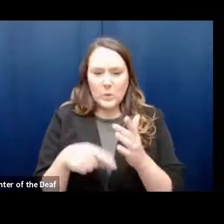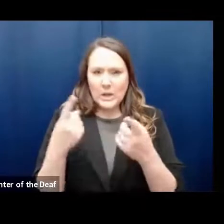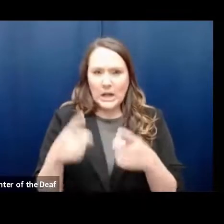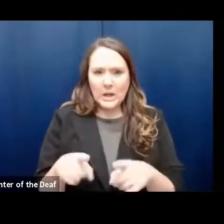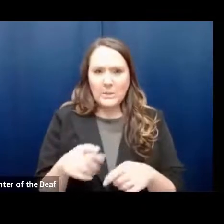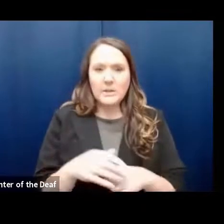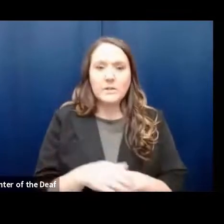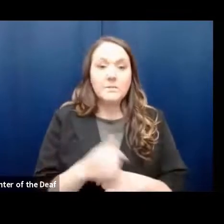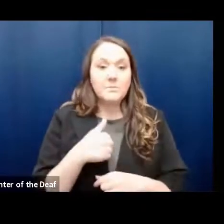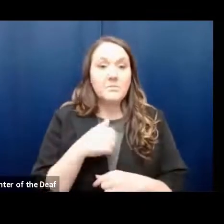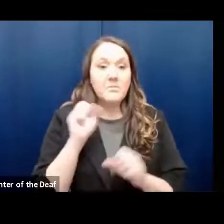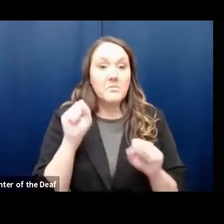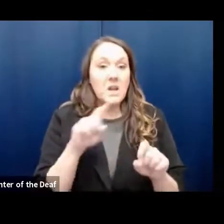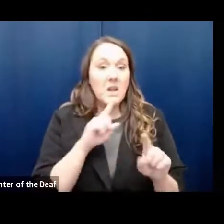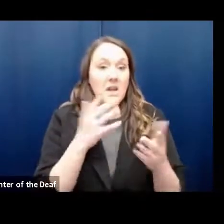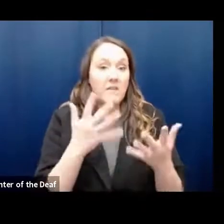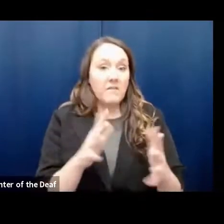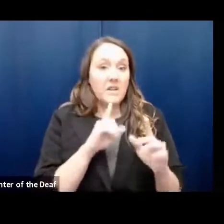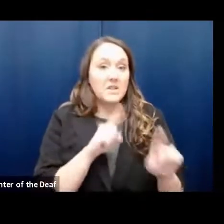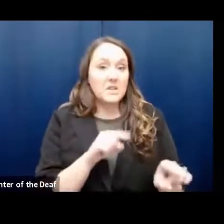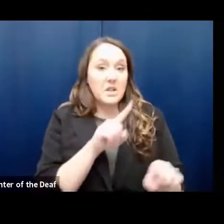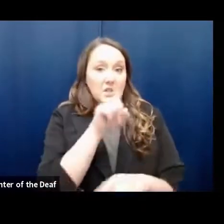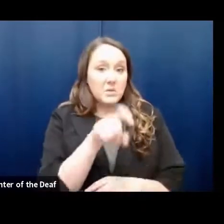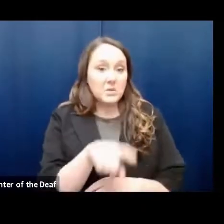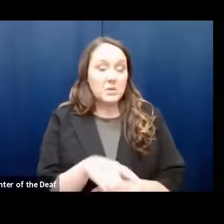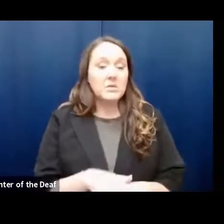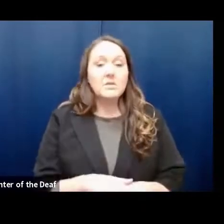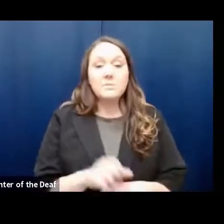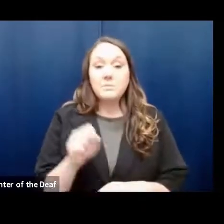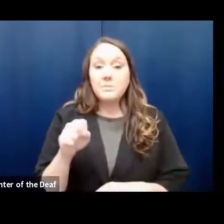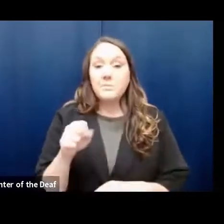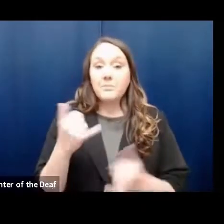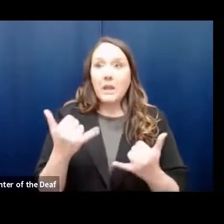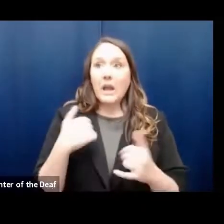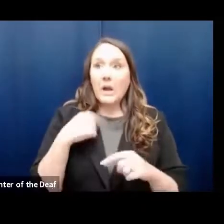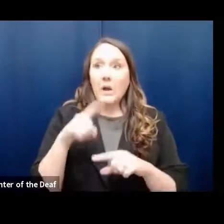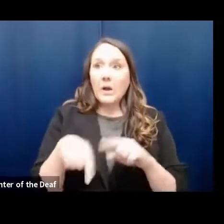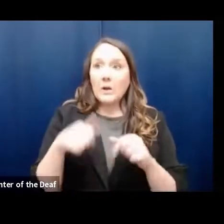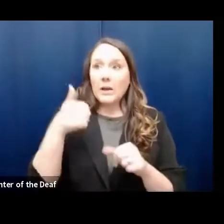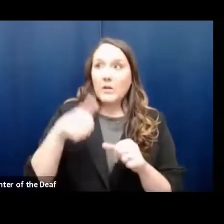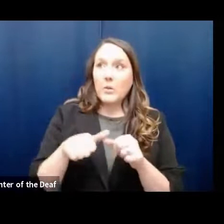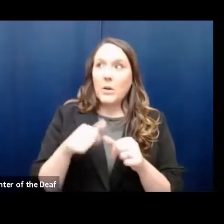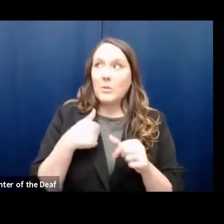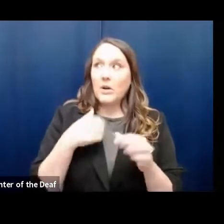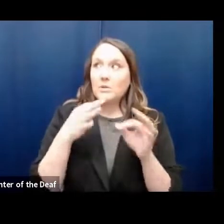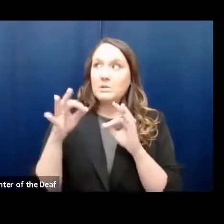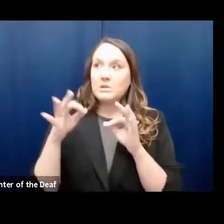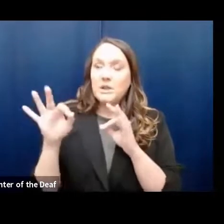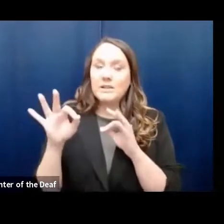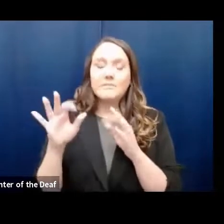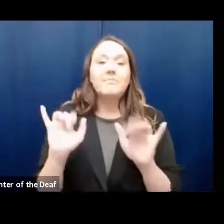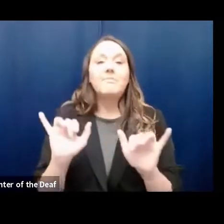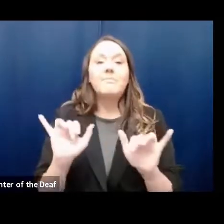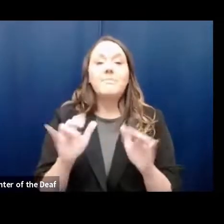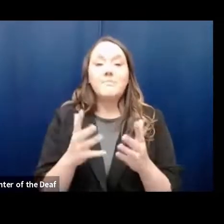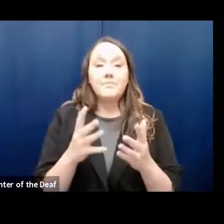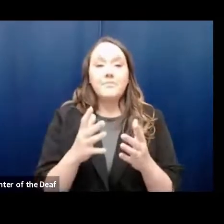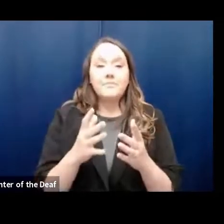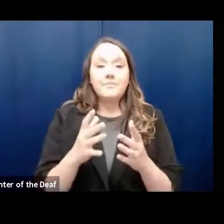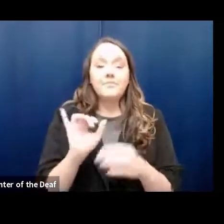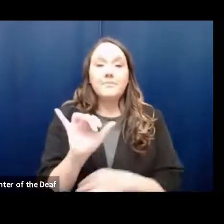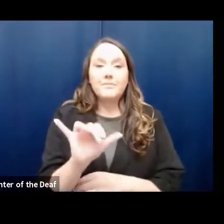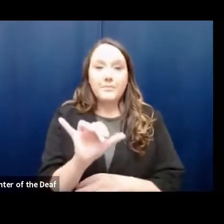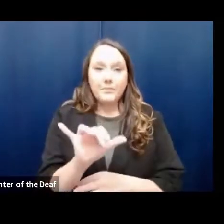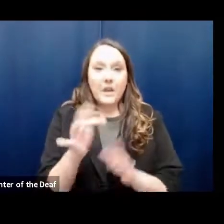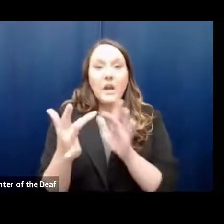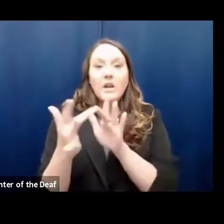I'll go ahead and finish answering the question. Now I can't remember what it was because I got distracted. So The messages.